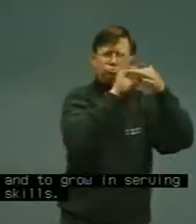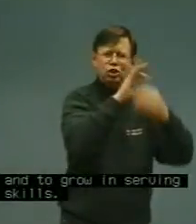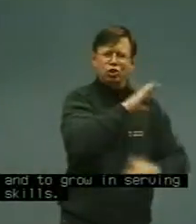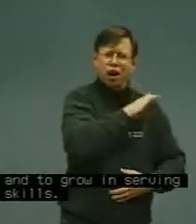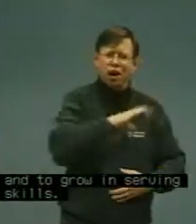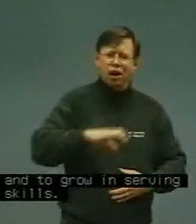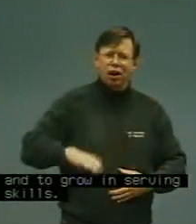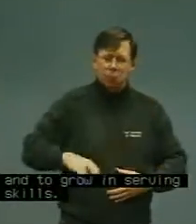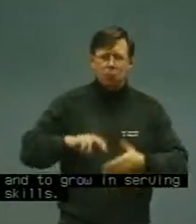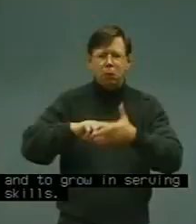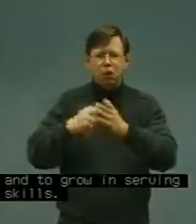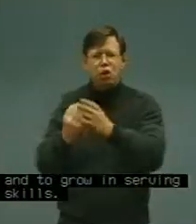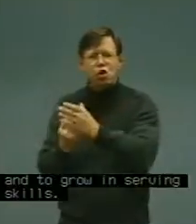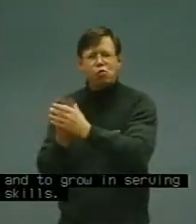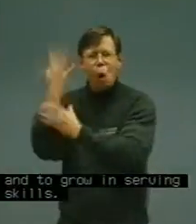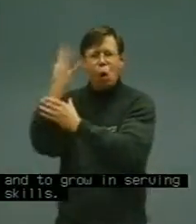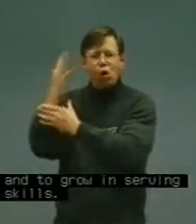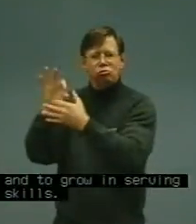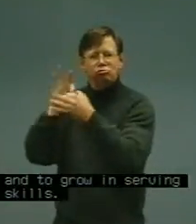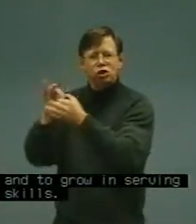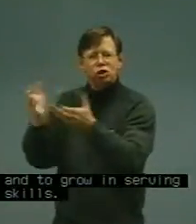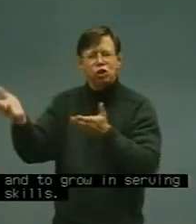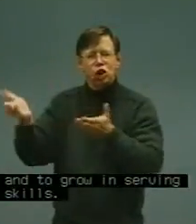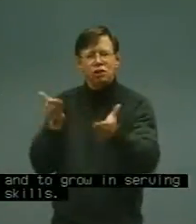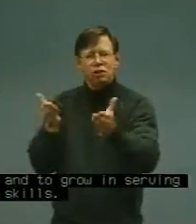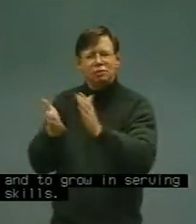And to grow in serving skills.